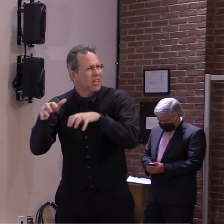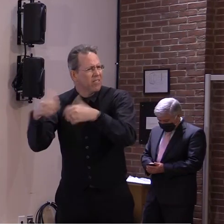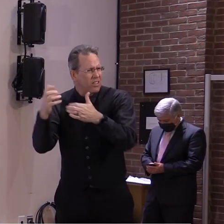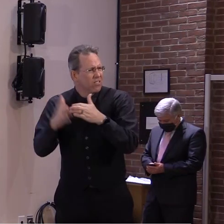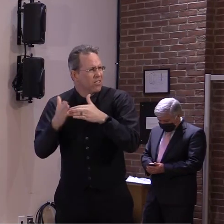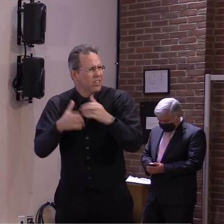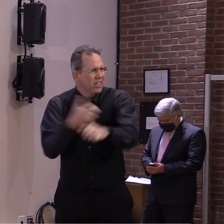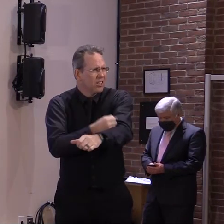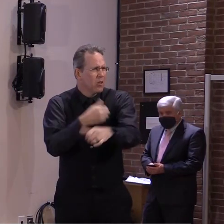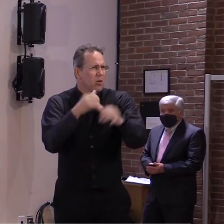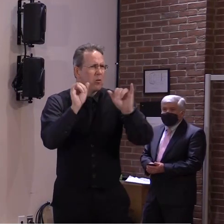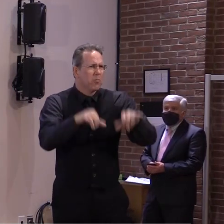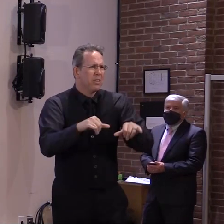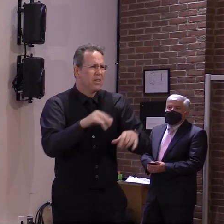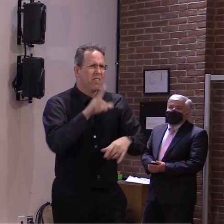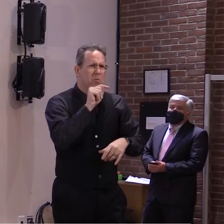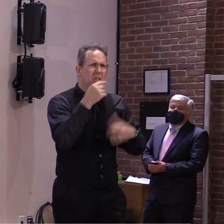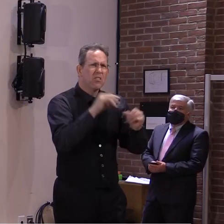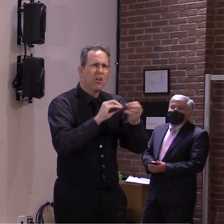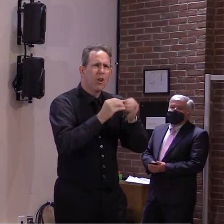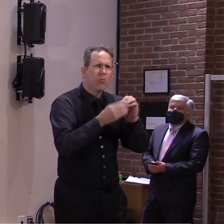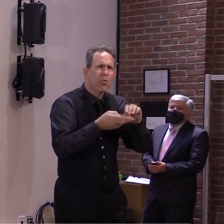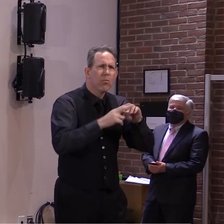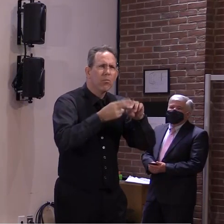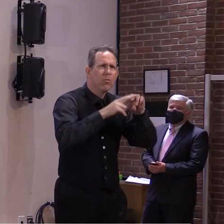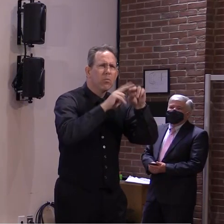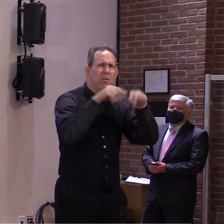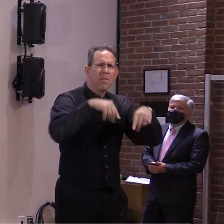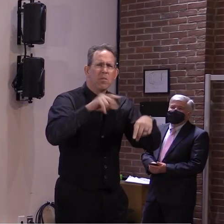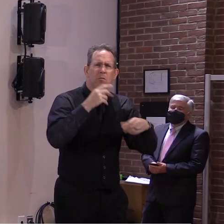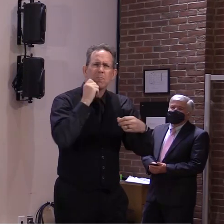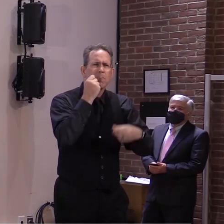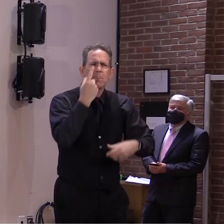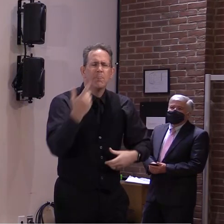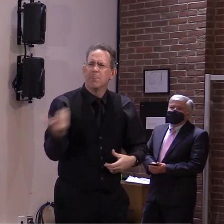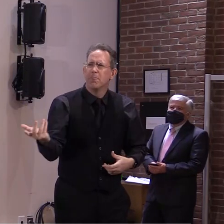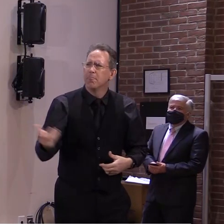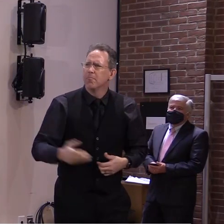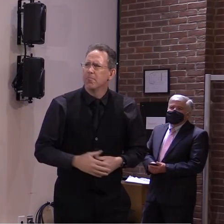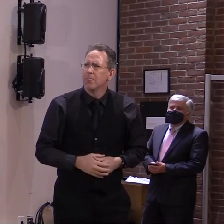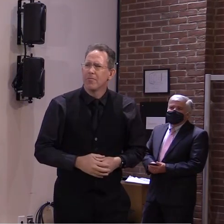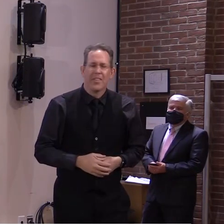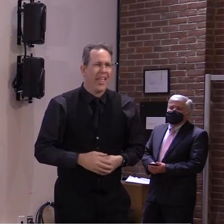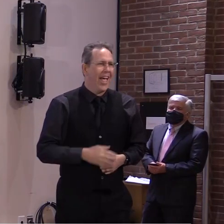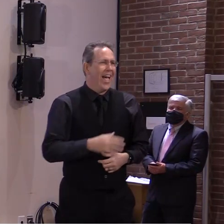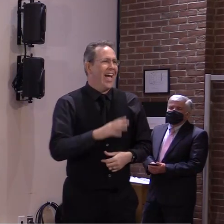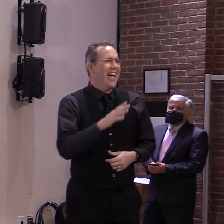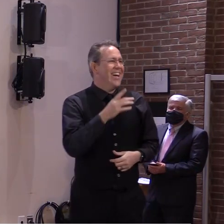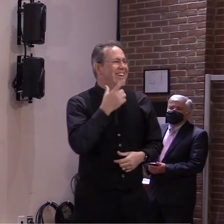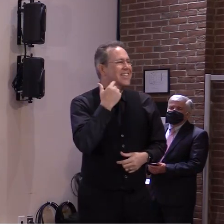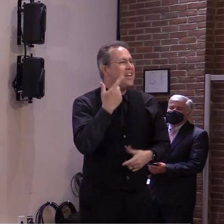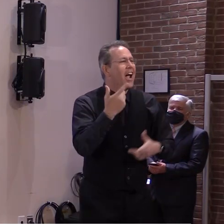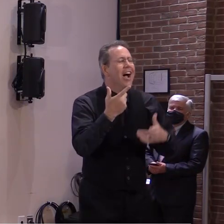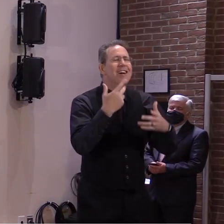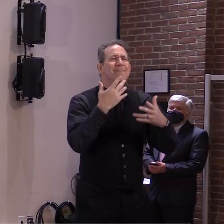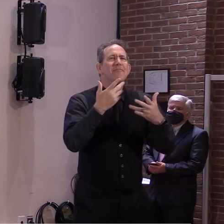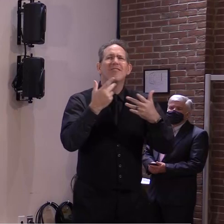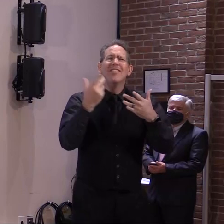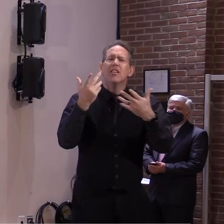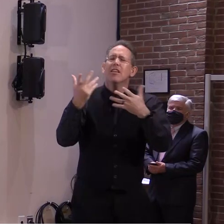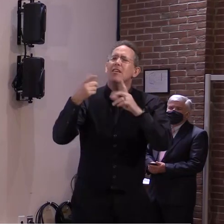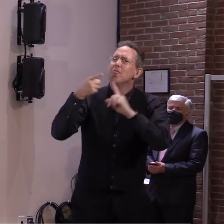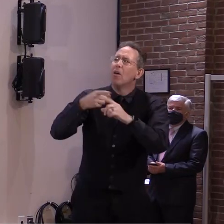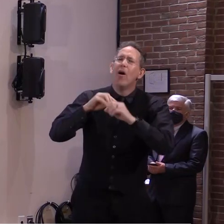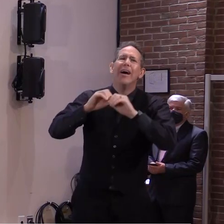positivity rate is so high right now. And I'm wondering if you guys can see any clear reasons. Well, I guess I would start with